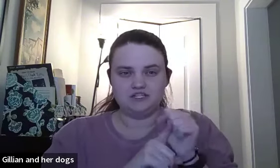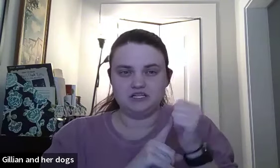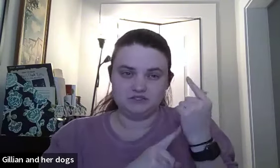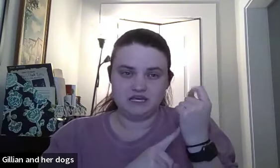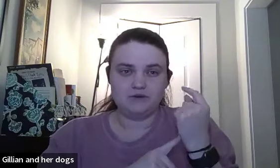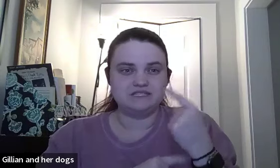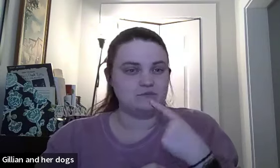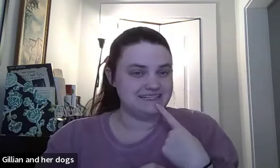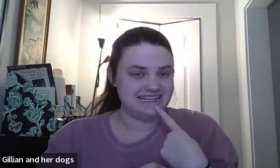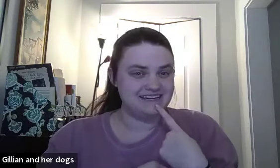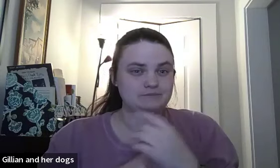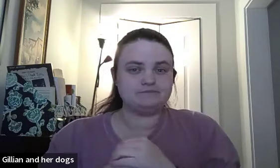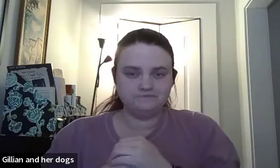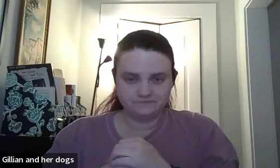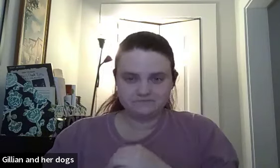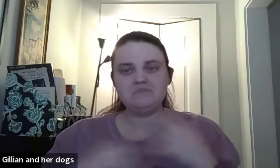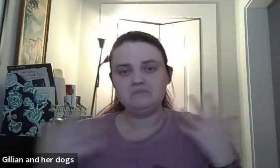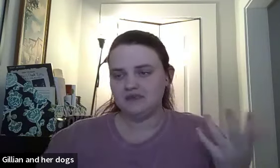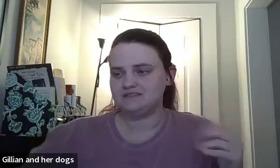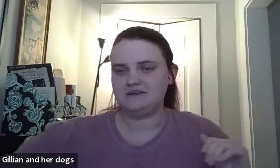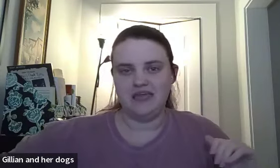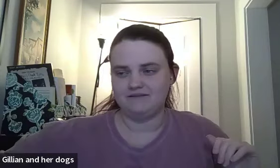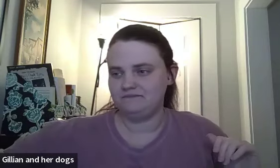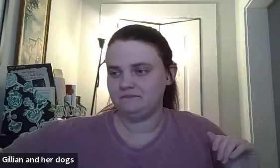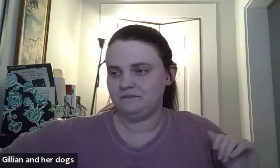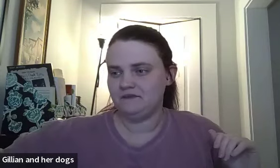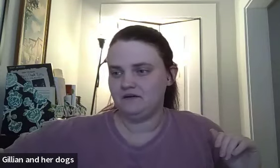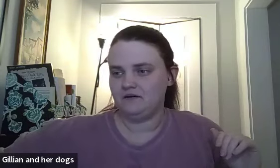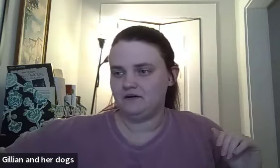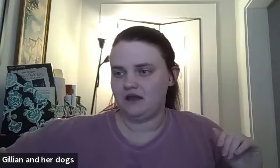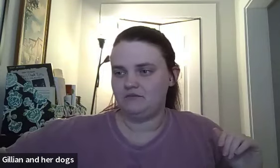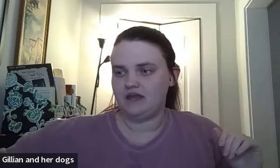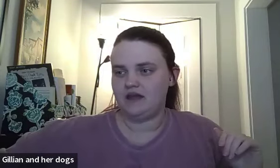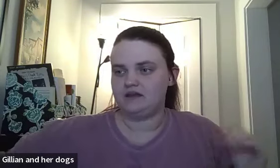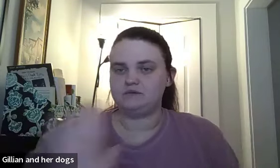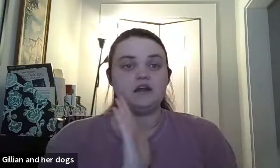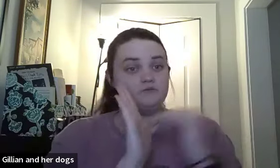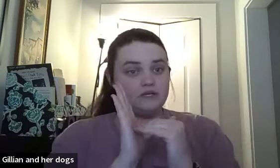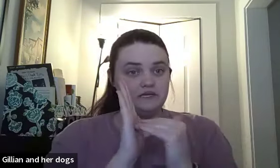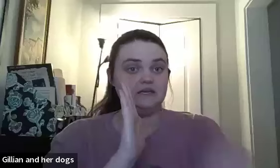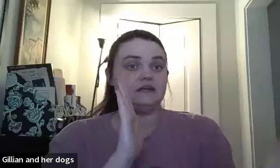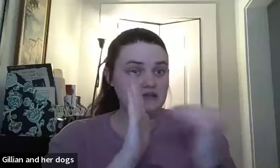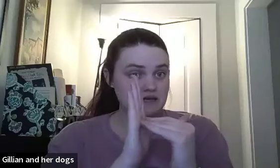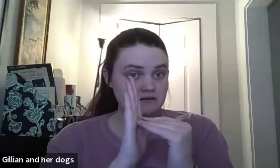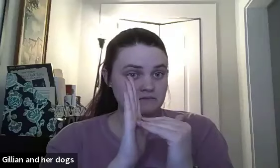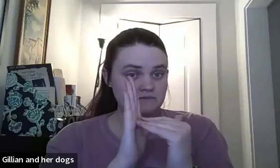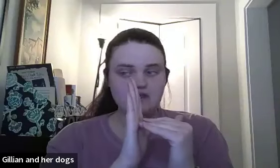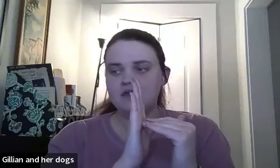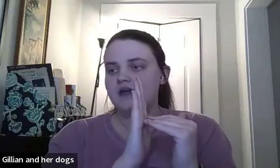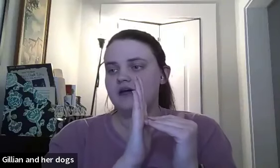catch and understand what someone is saying. So yeah. Okay, we had a repeat and again,